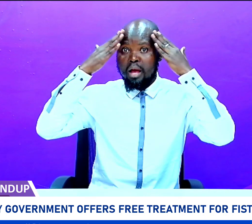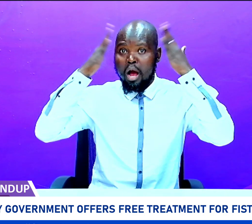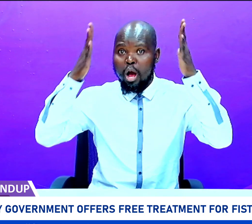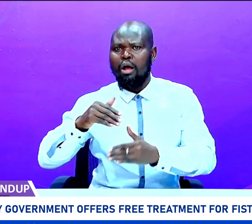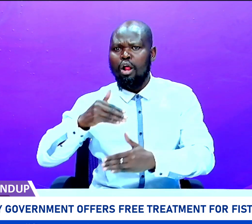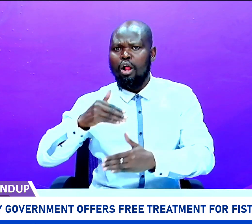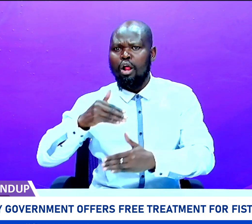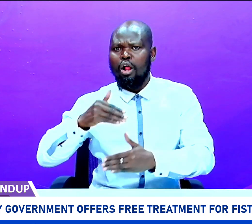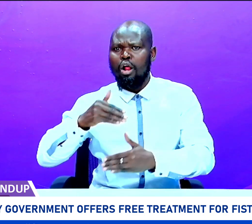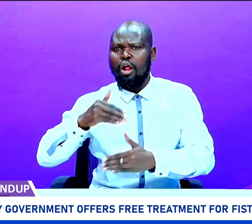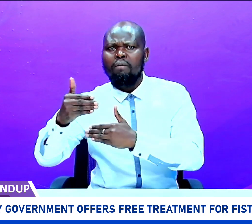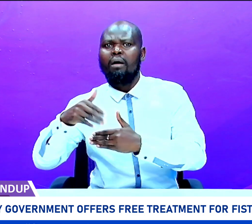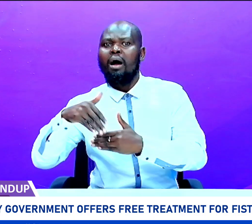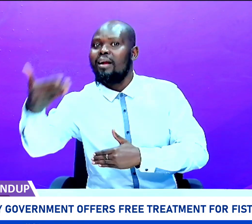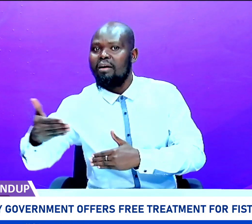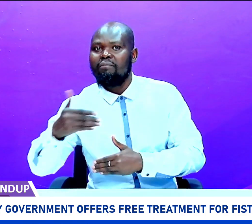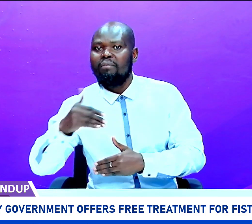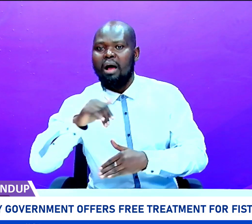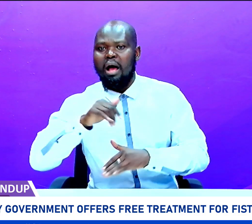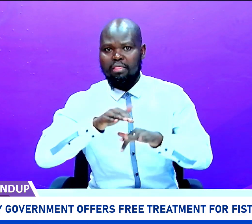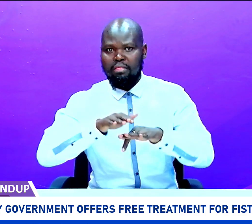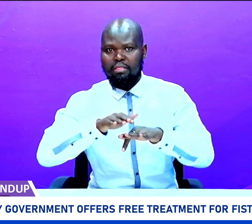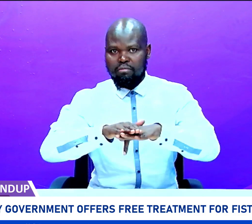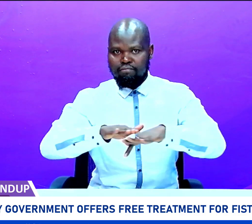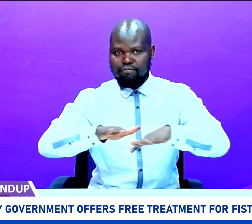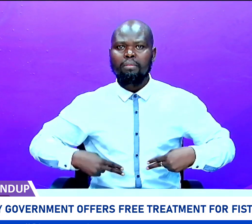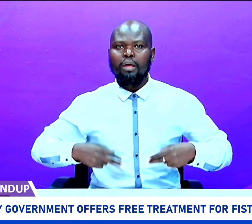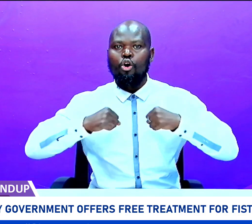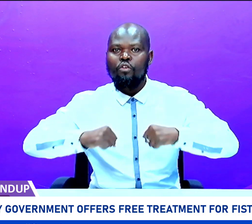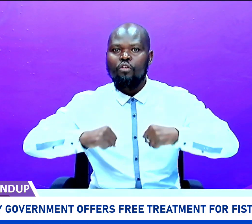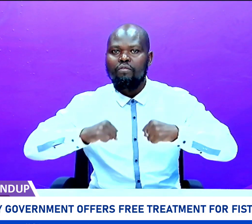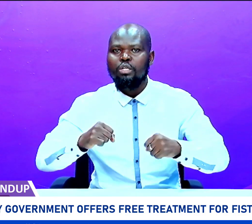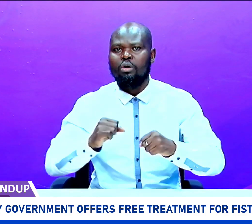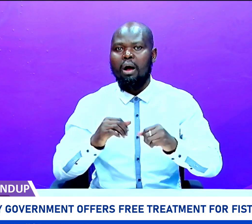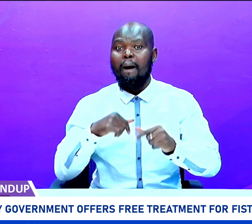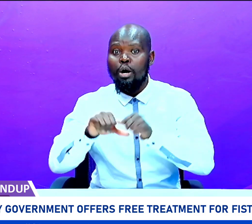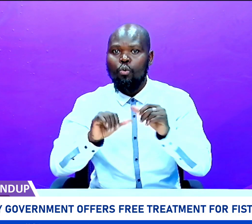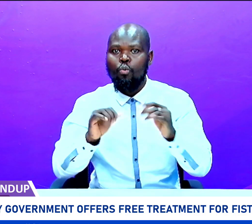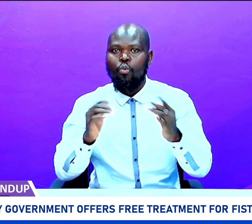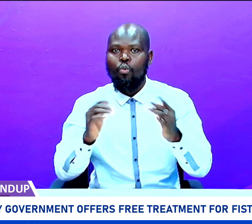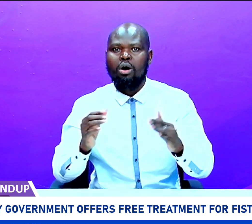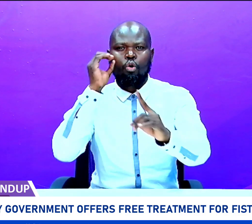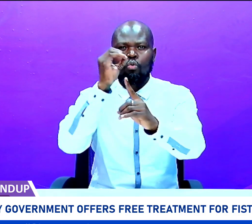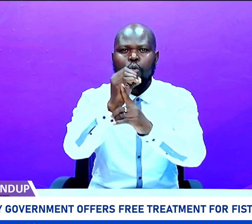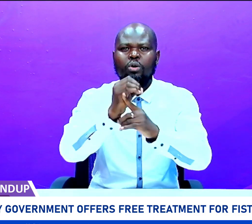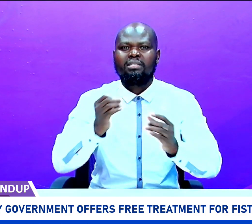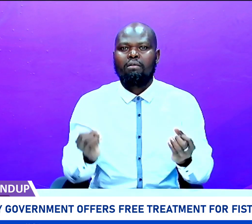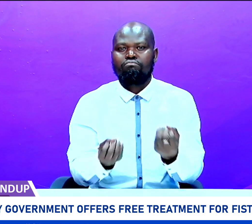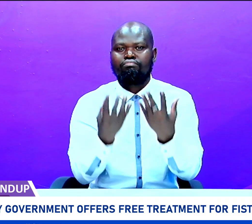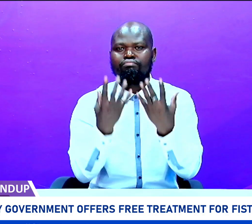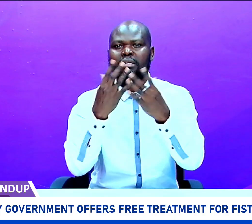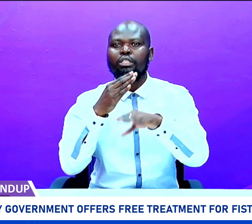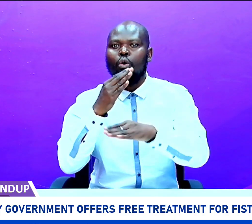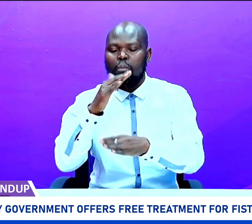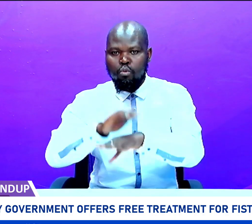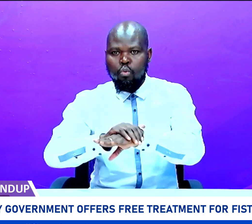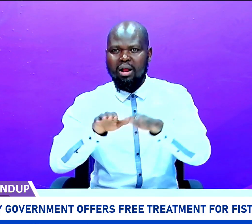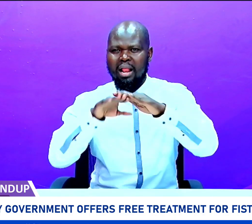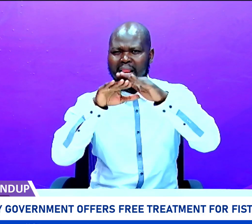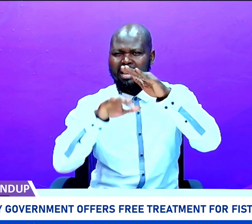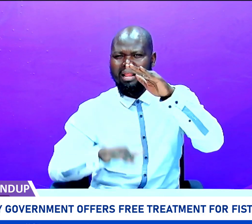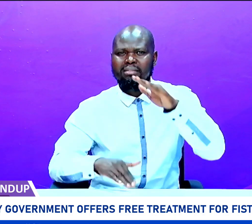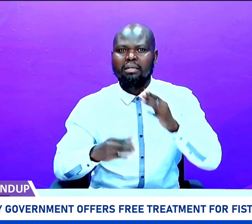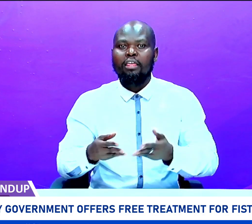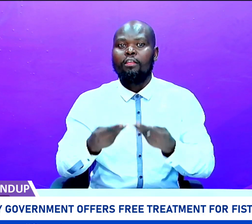an initiative to raise awareness among midwives and field health officers about obstetric